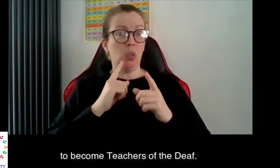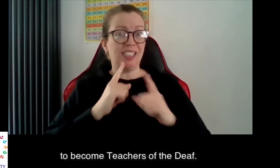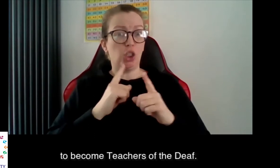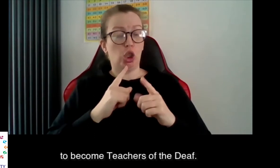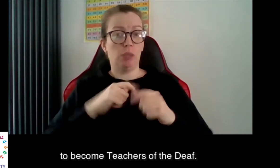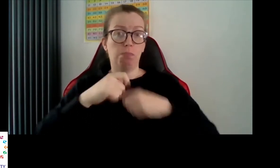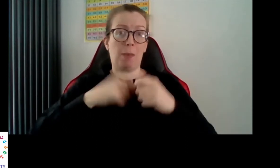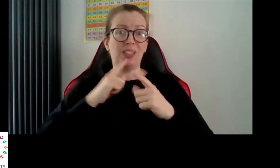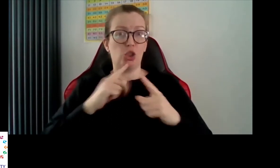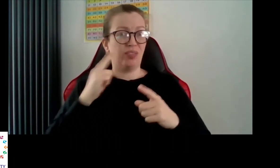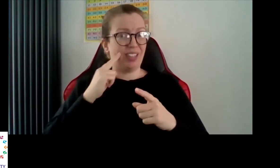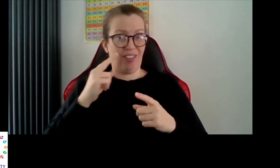deaf.